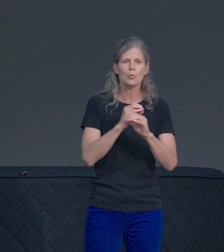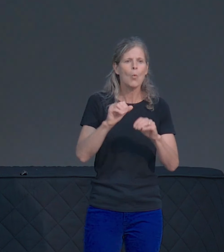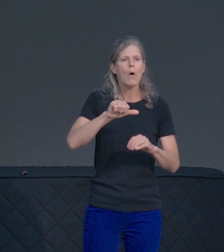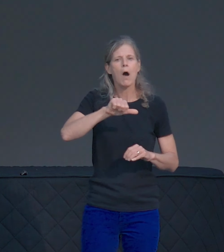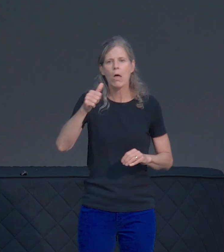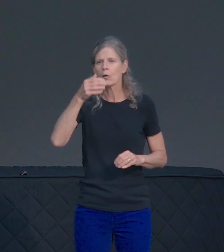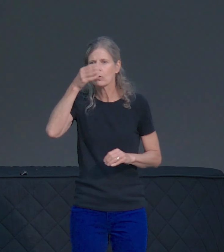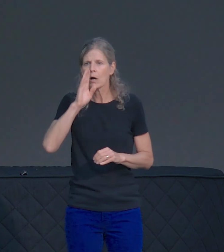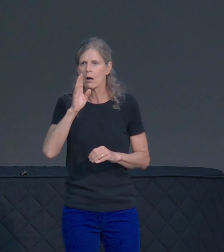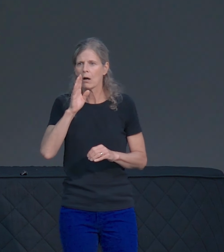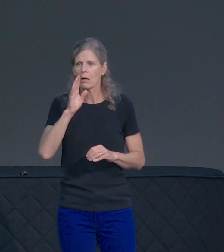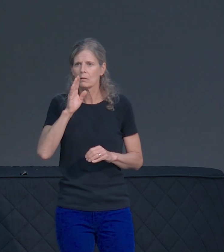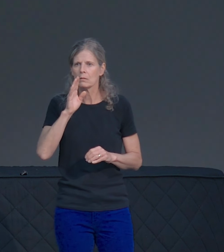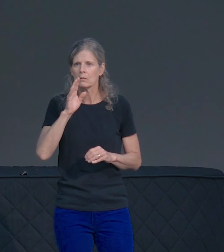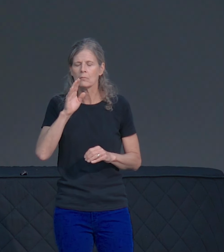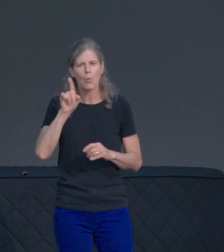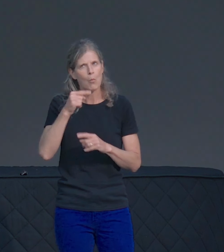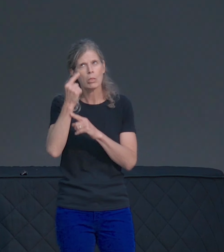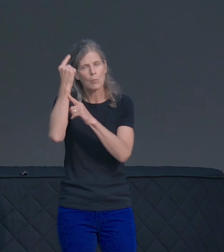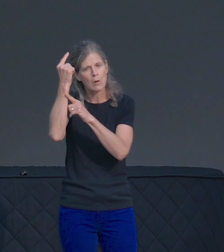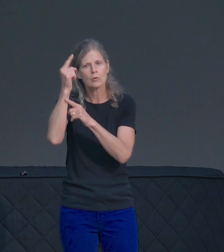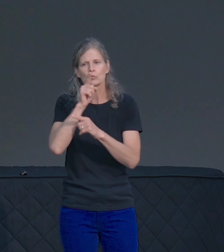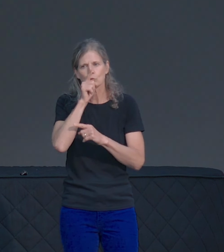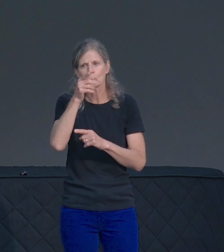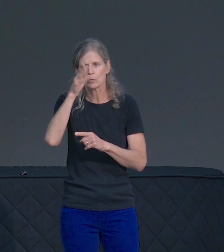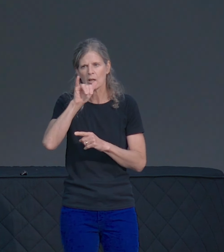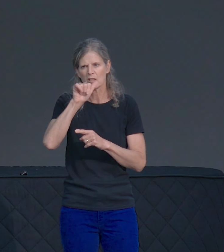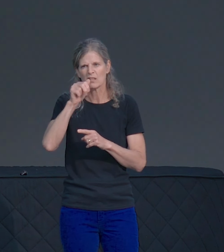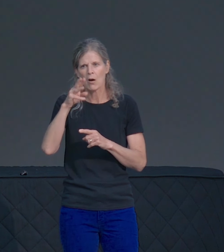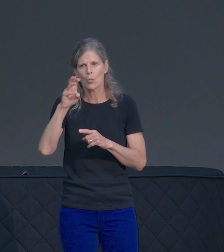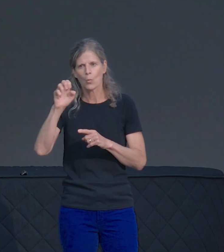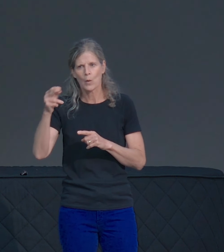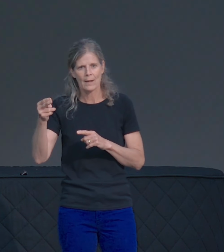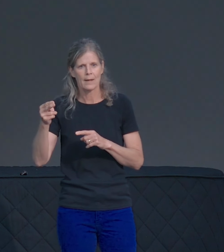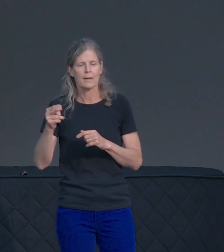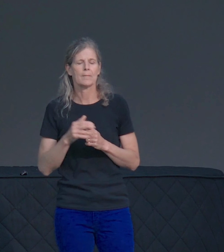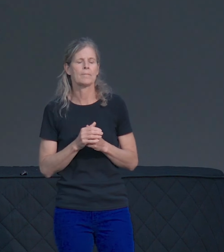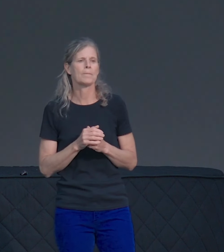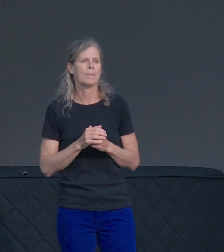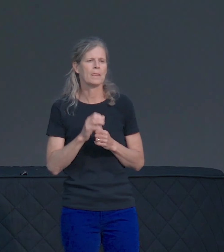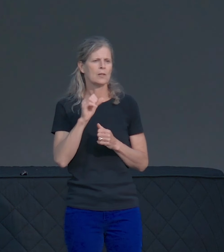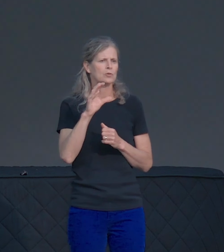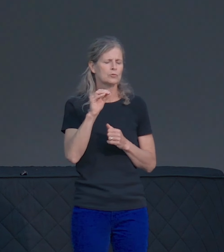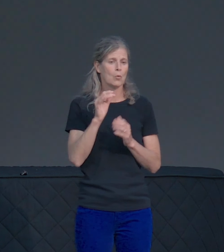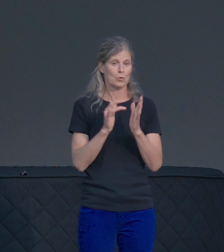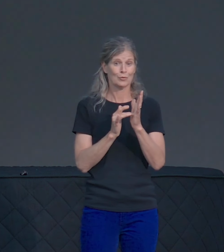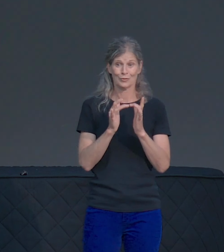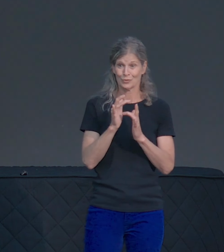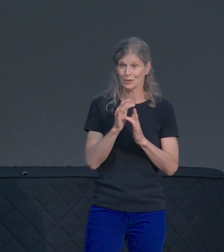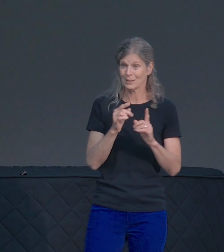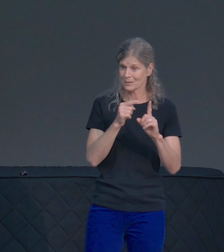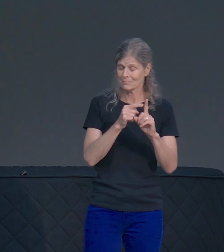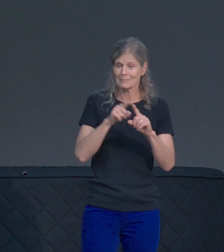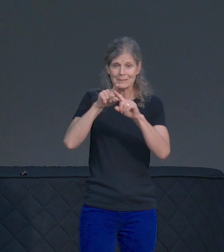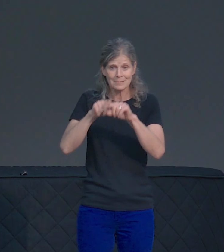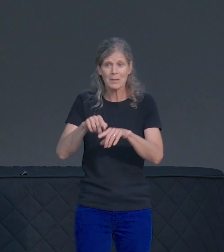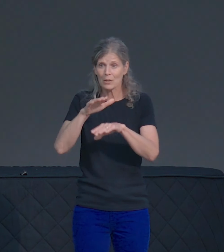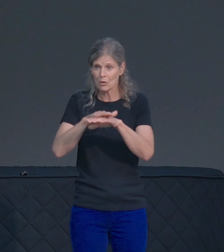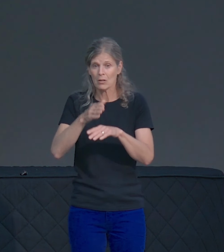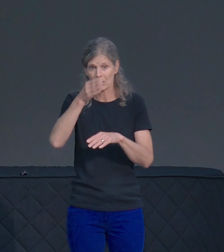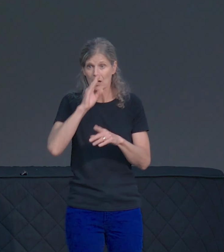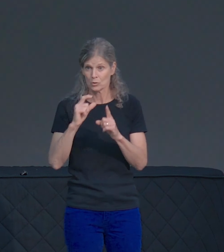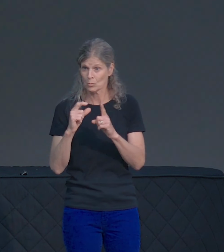God before the true God, Yahweh. And so as Jesus depends on the